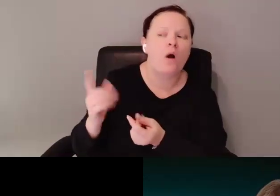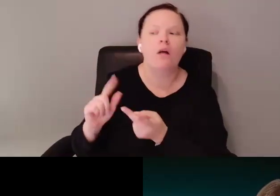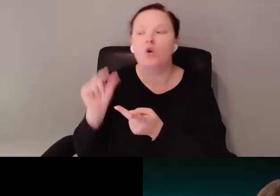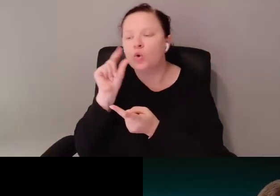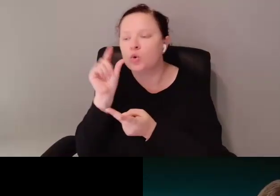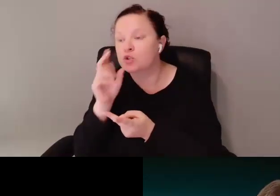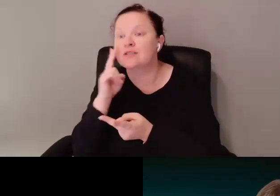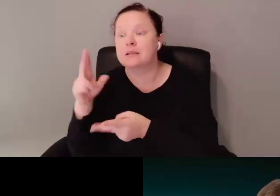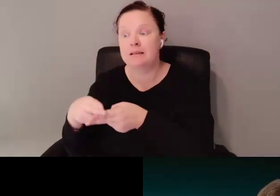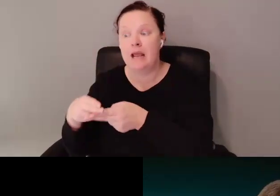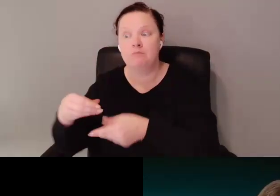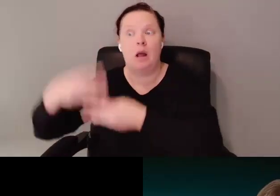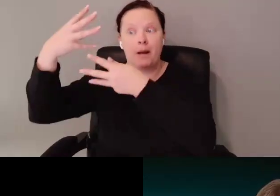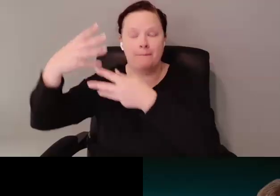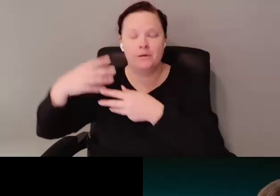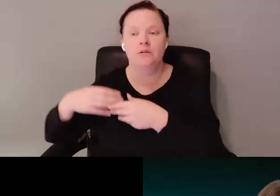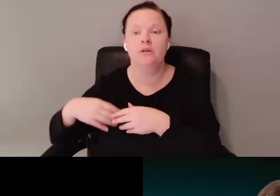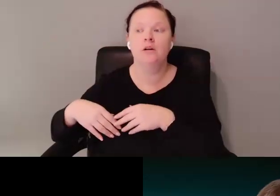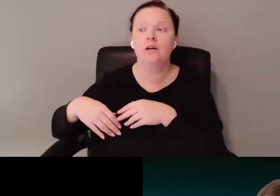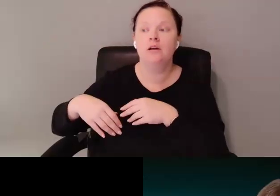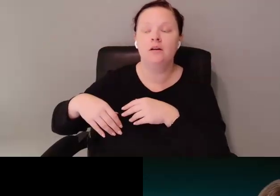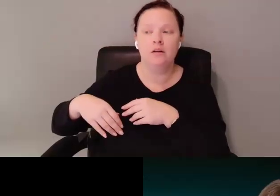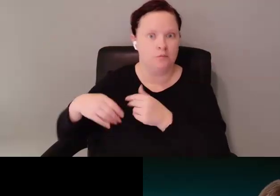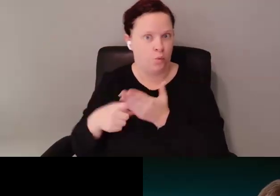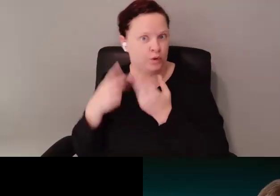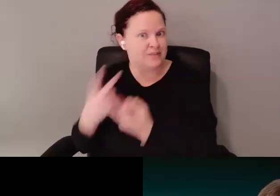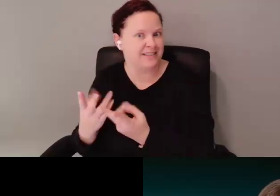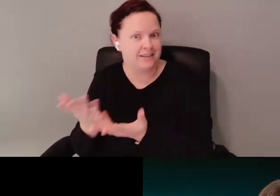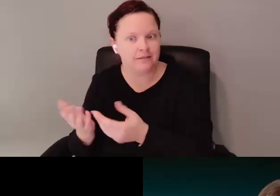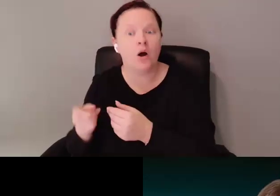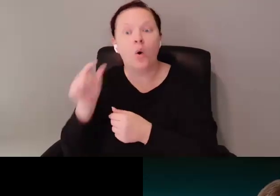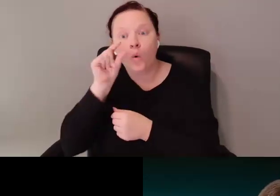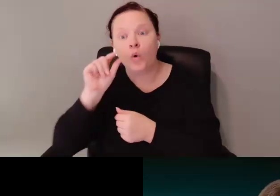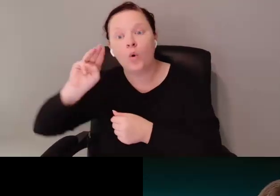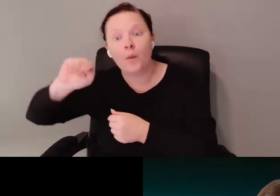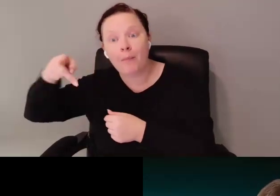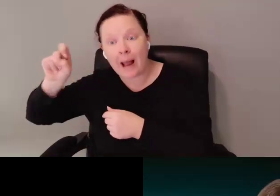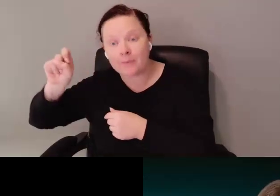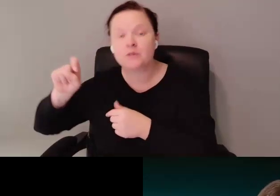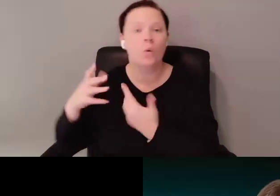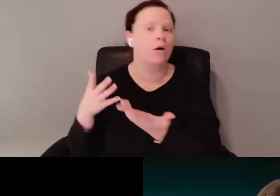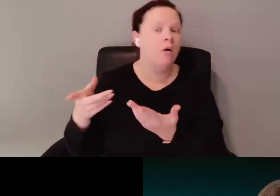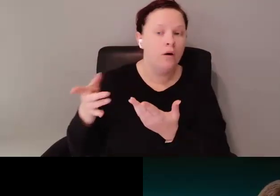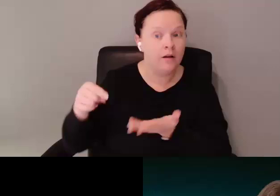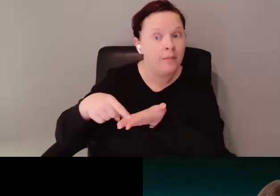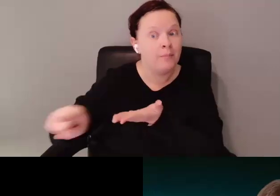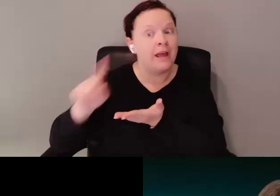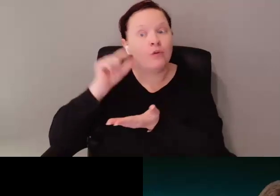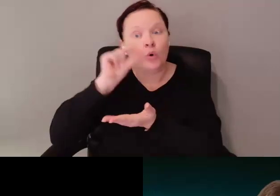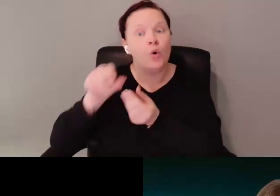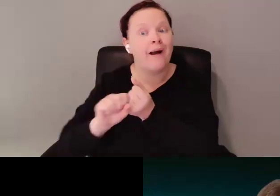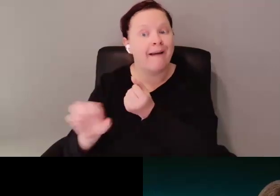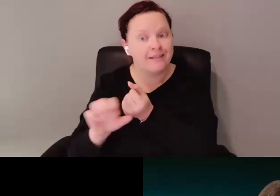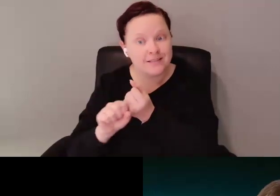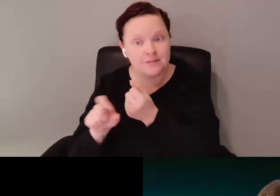search with the business name, city, and state to see, oh, they're on Google Maps, or oh my gosh, they have to pay for Google Ads. So